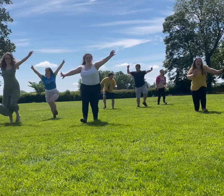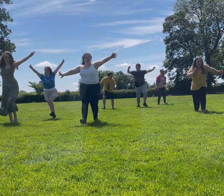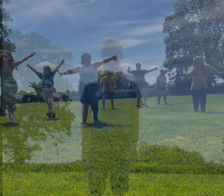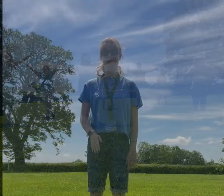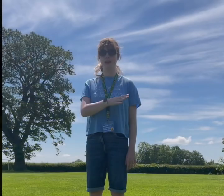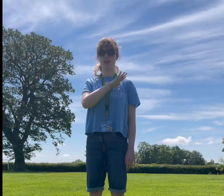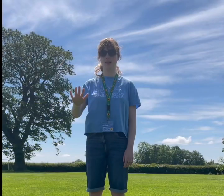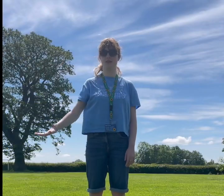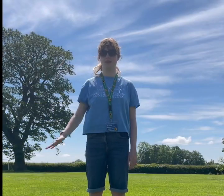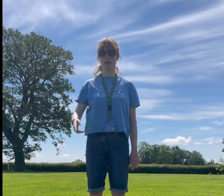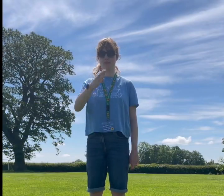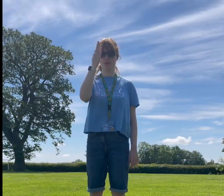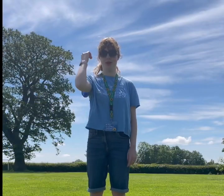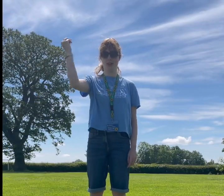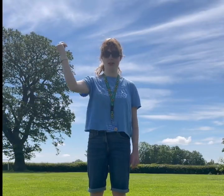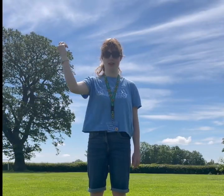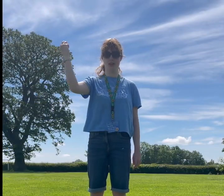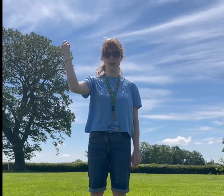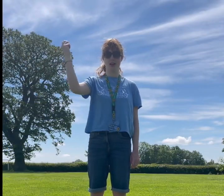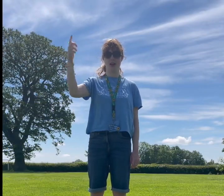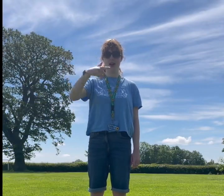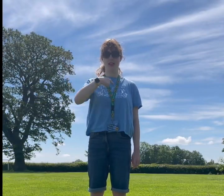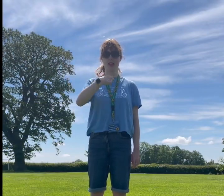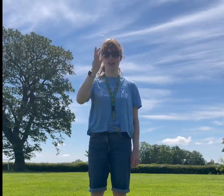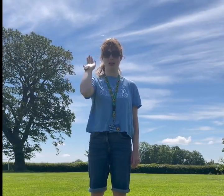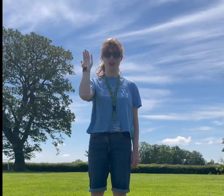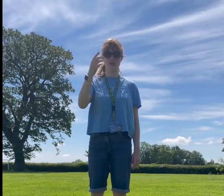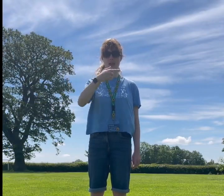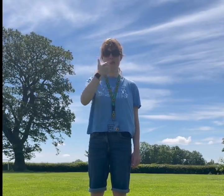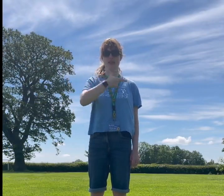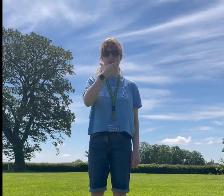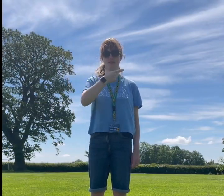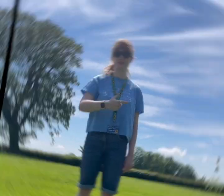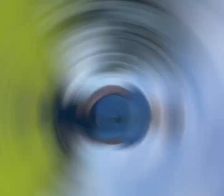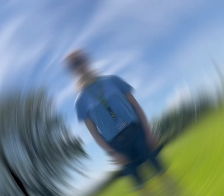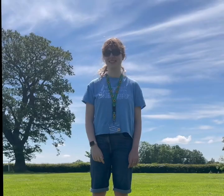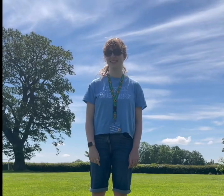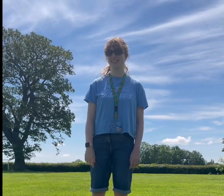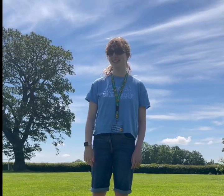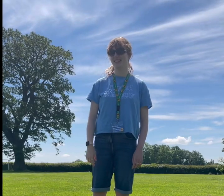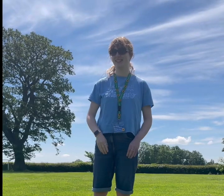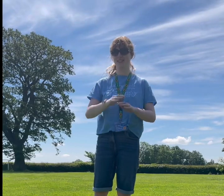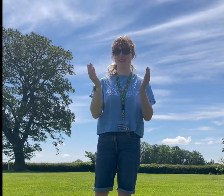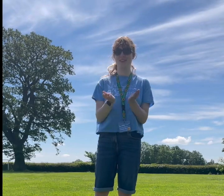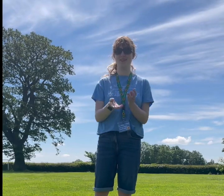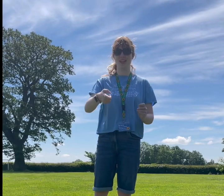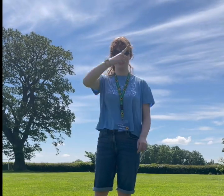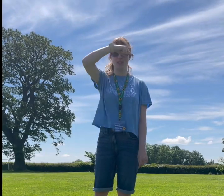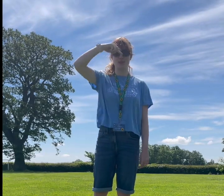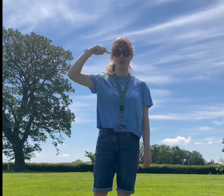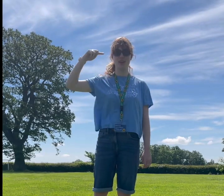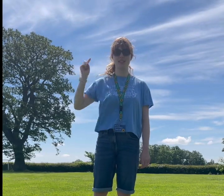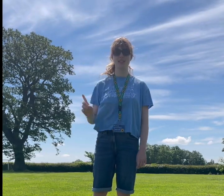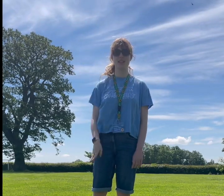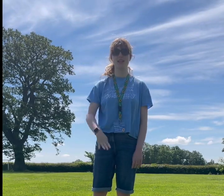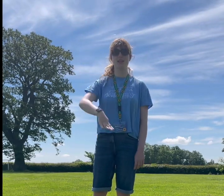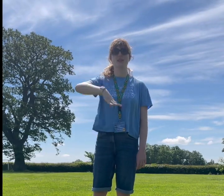I see can't remember when I last saw you laughing If this world makes you crazy